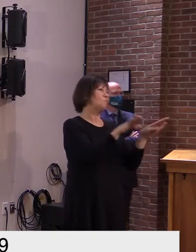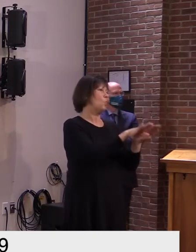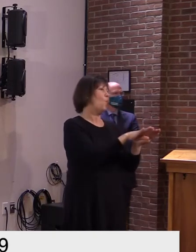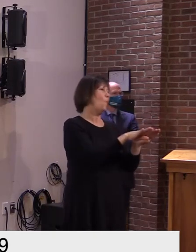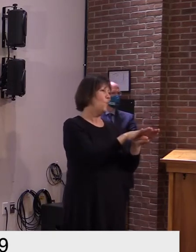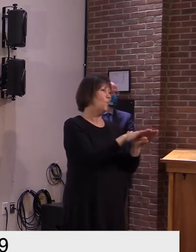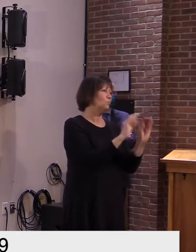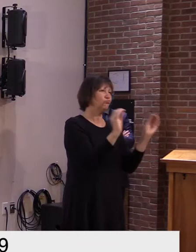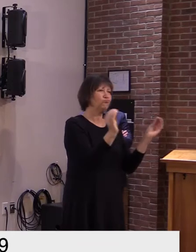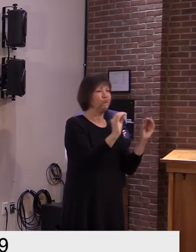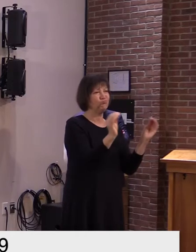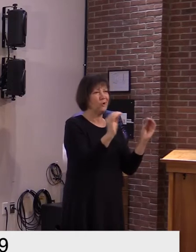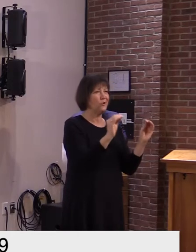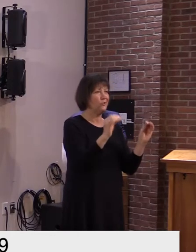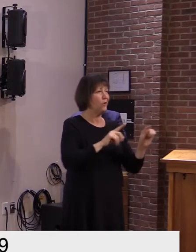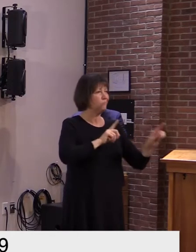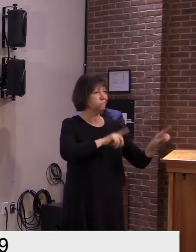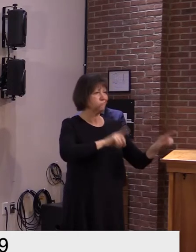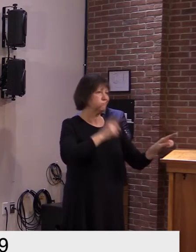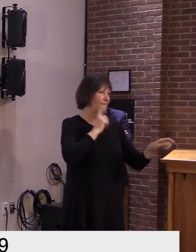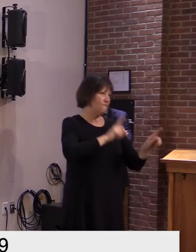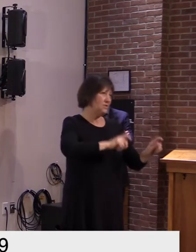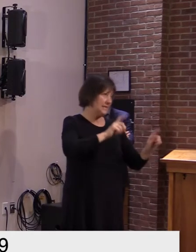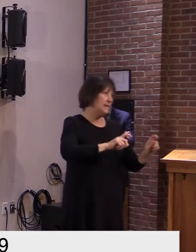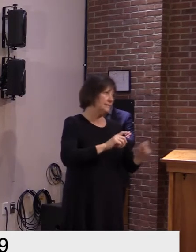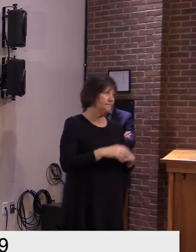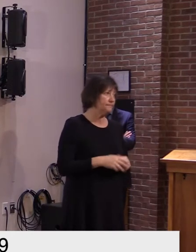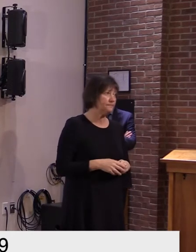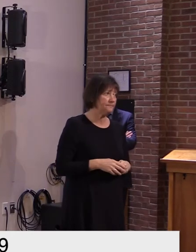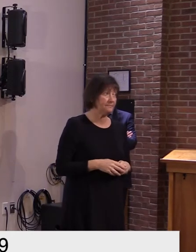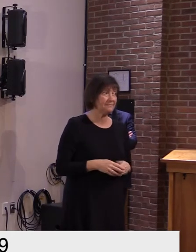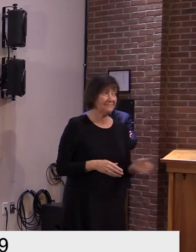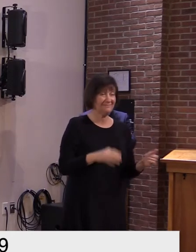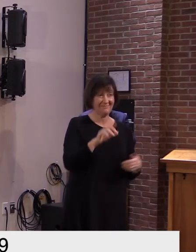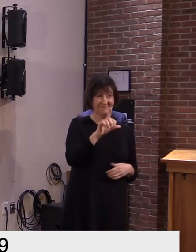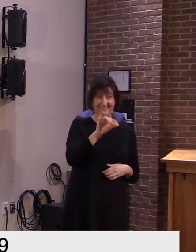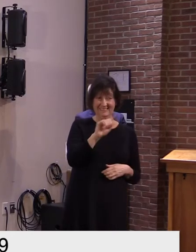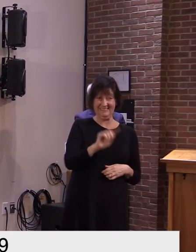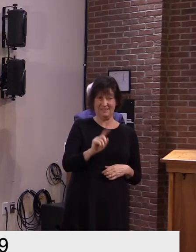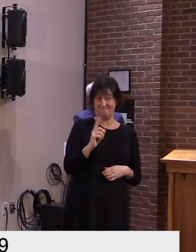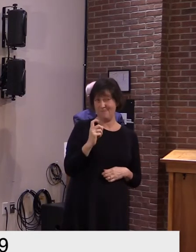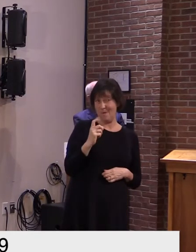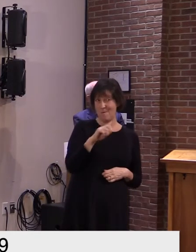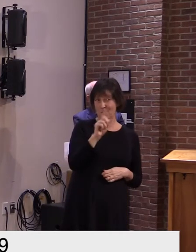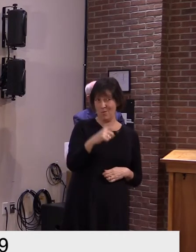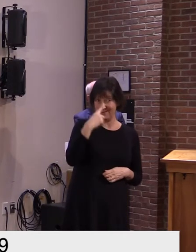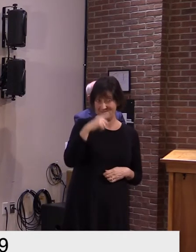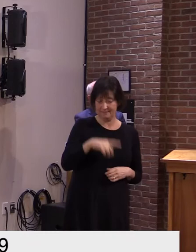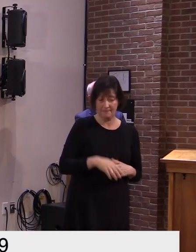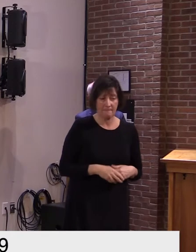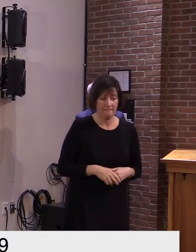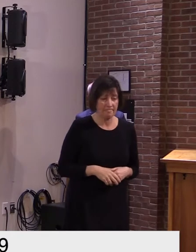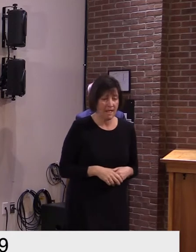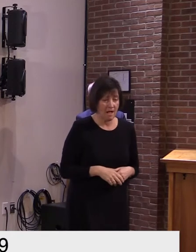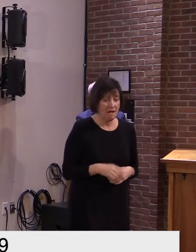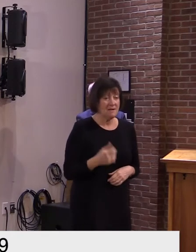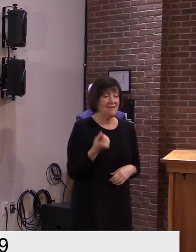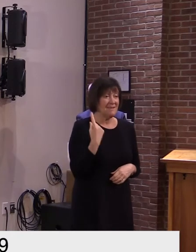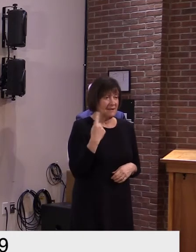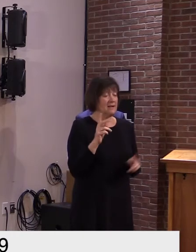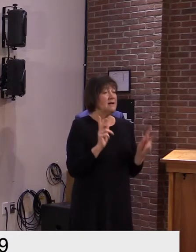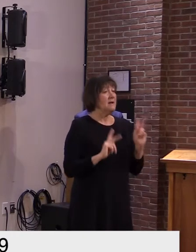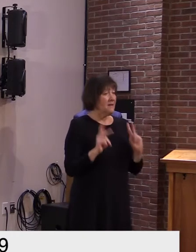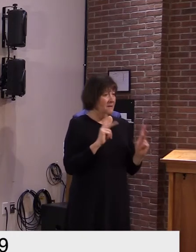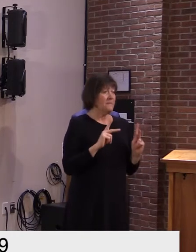have no on-demand testing. And then just one more question. Given that it takes about a week for people to